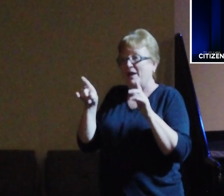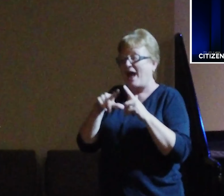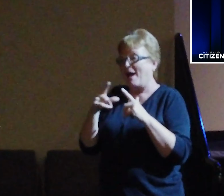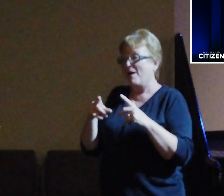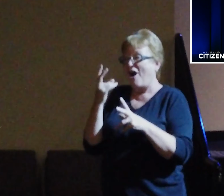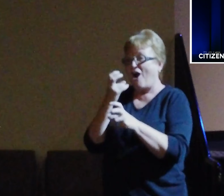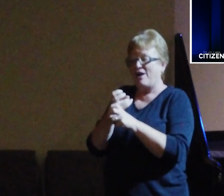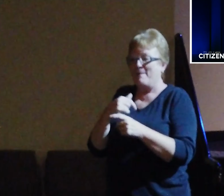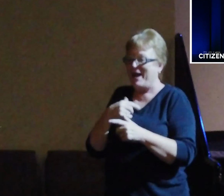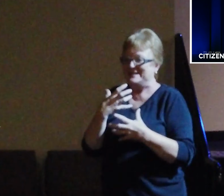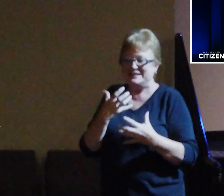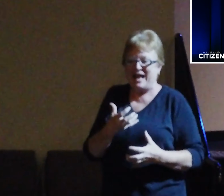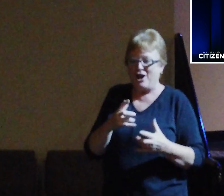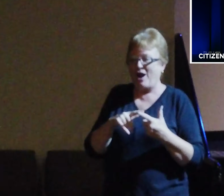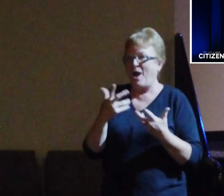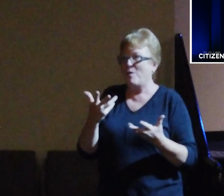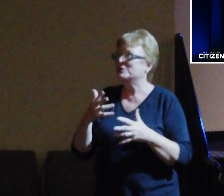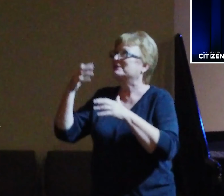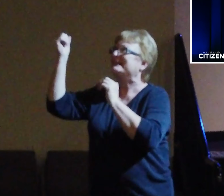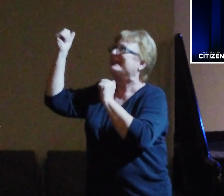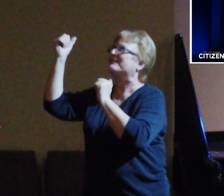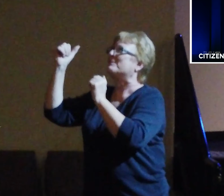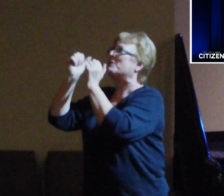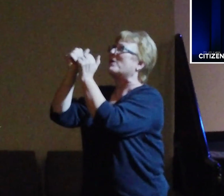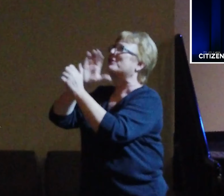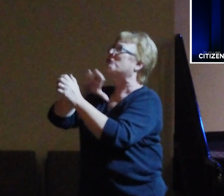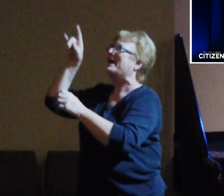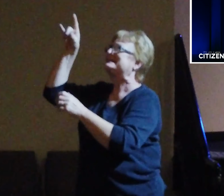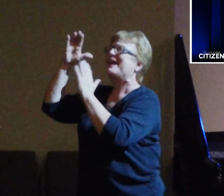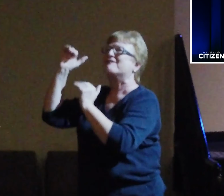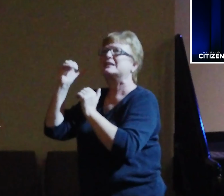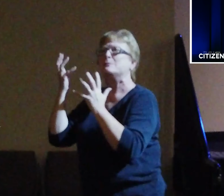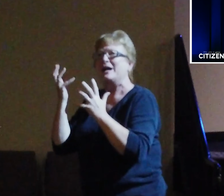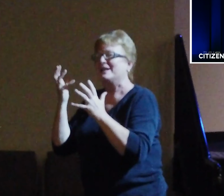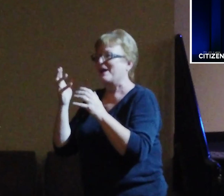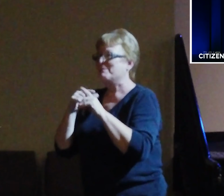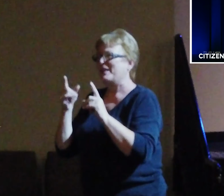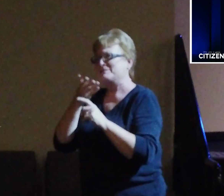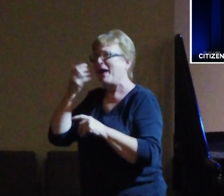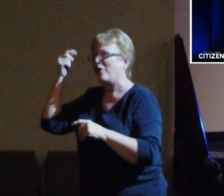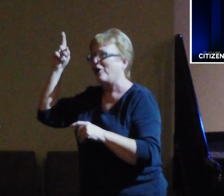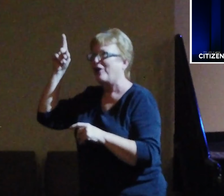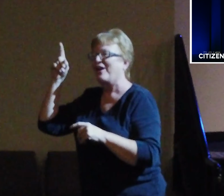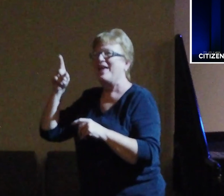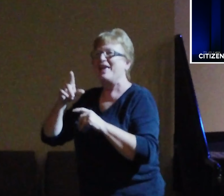between the two. My desire is to depart and be with Christ, for that is far better.